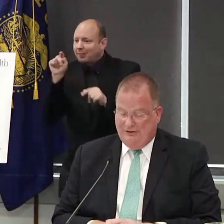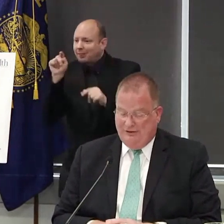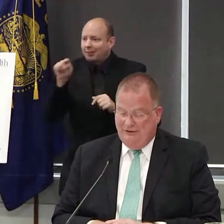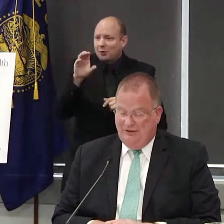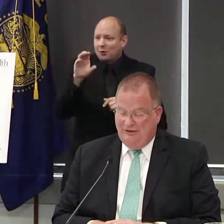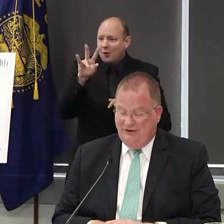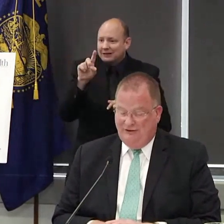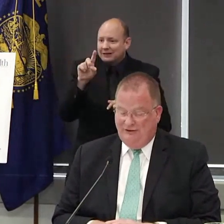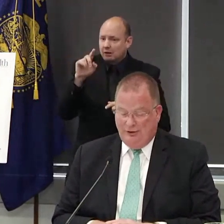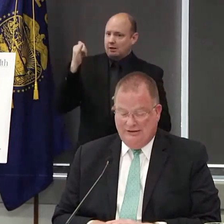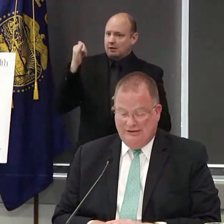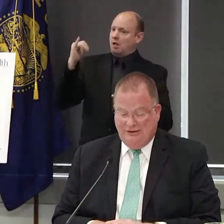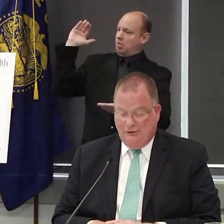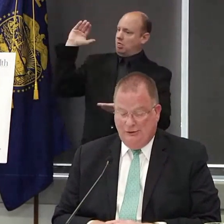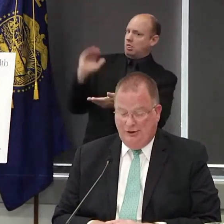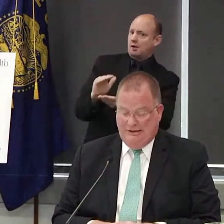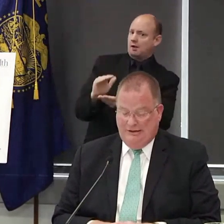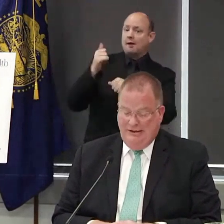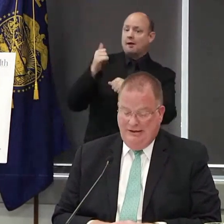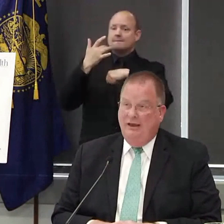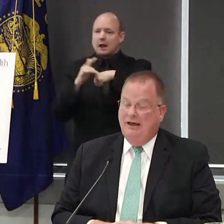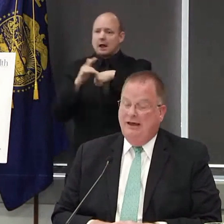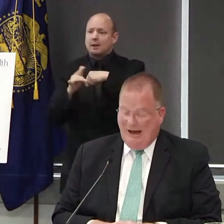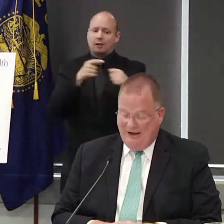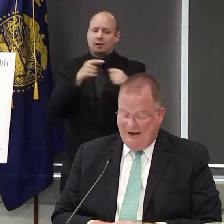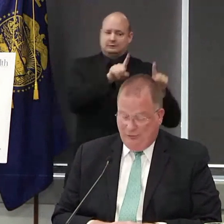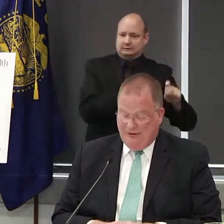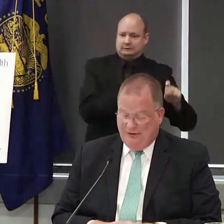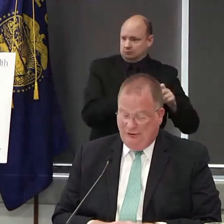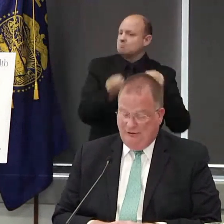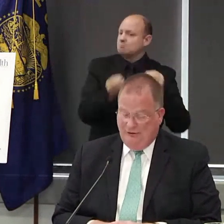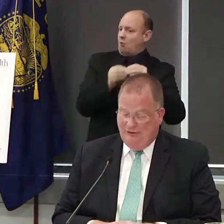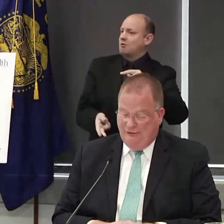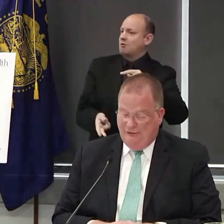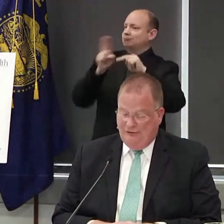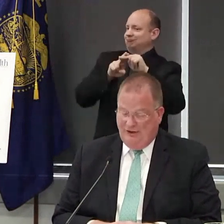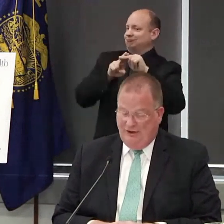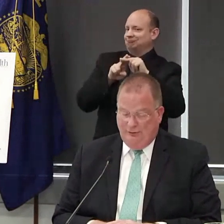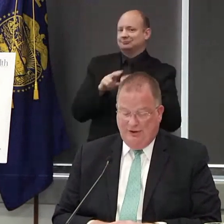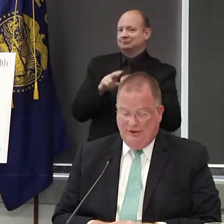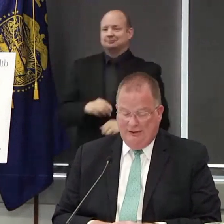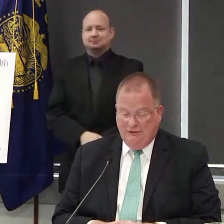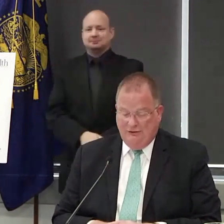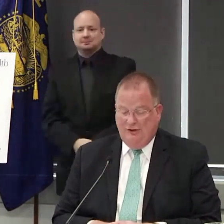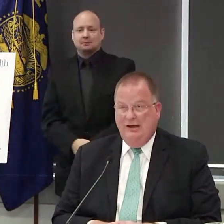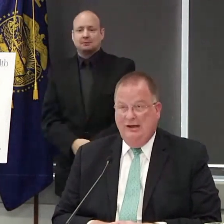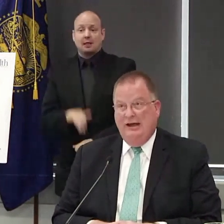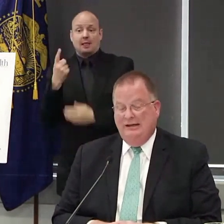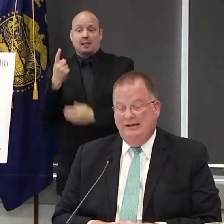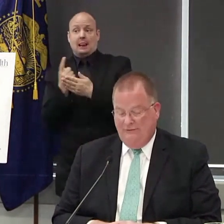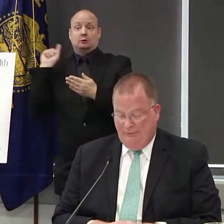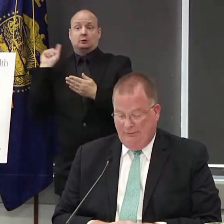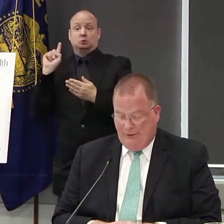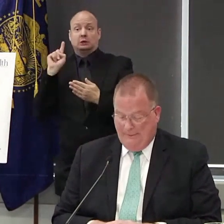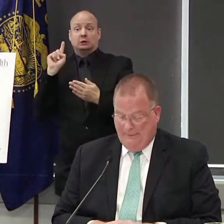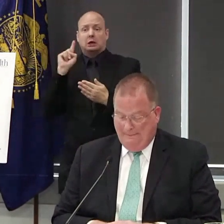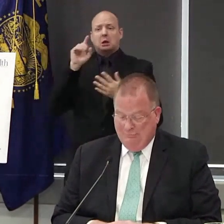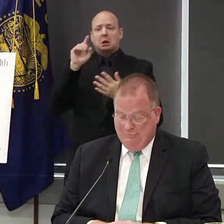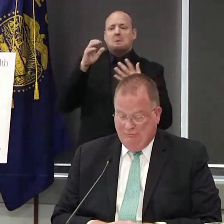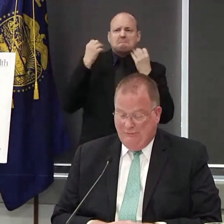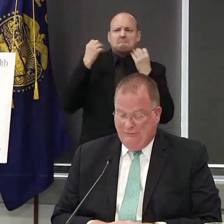17,447 COVID-19 tests were conducted in Oregon, the highest weekly total since our first case was diagnosed at the end of